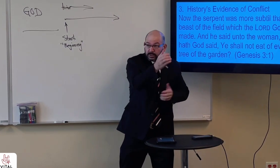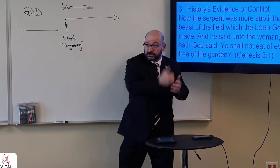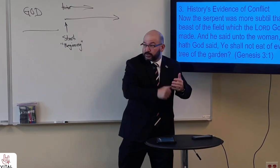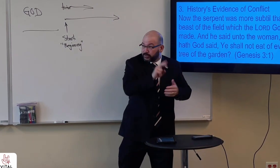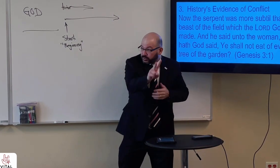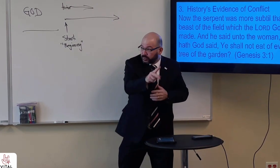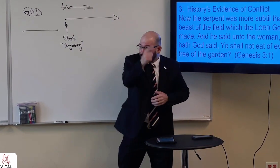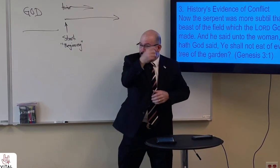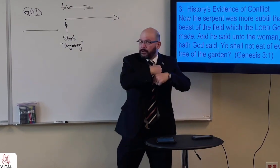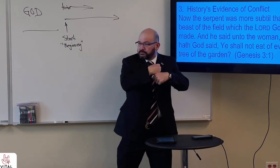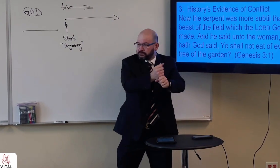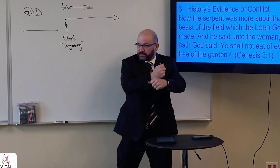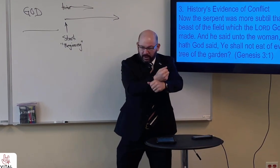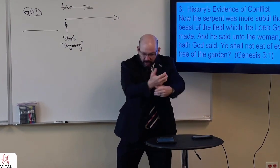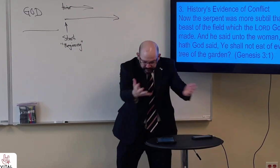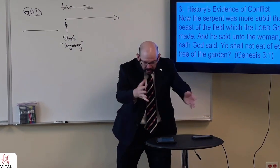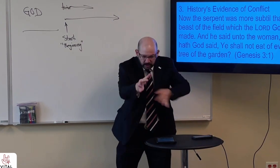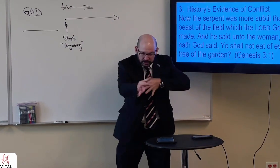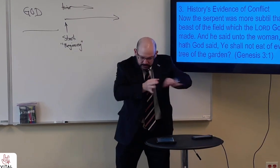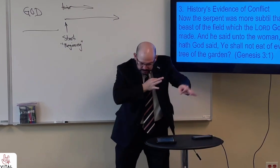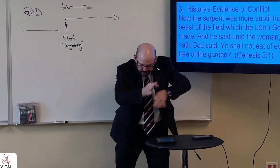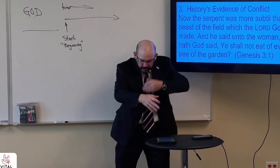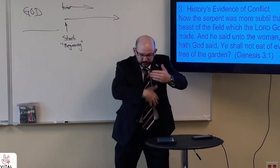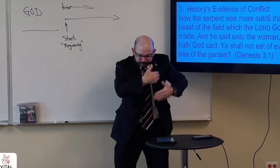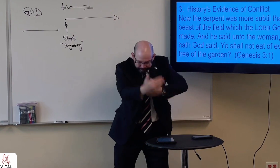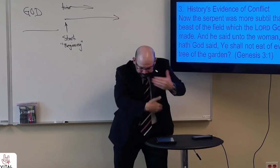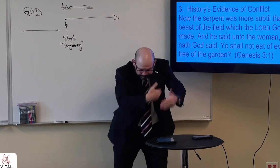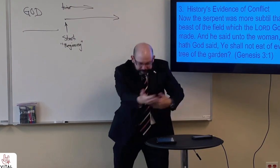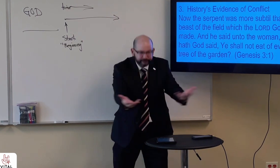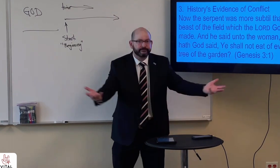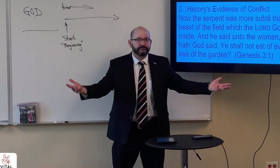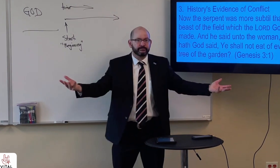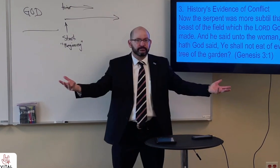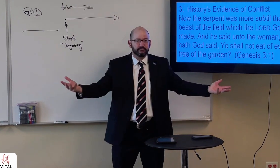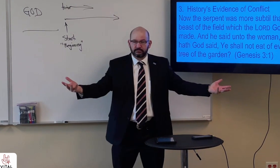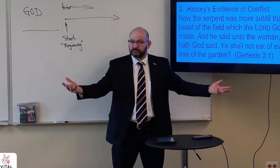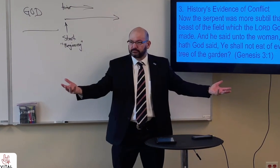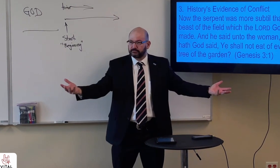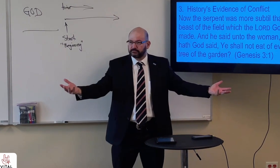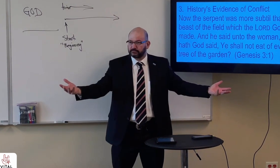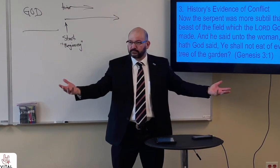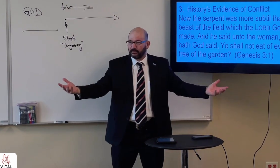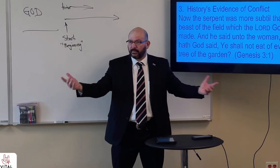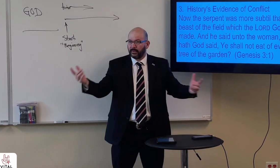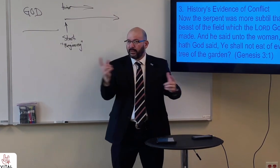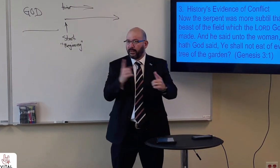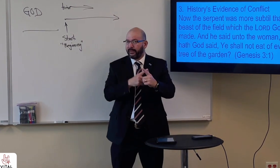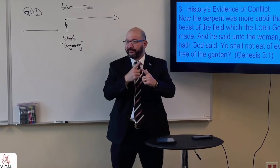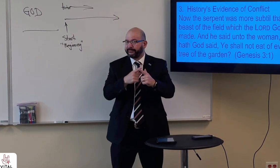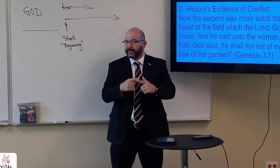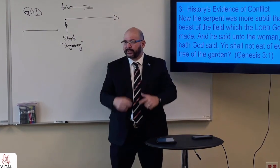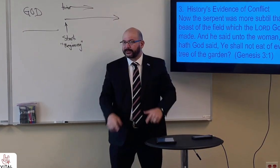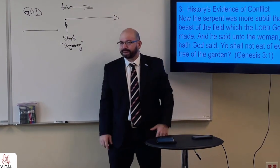Remember, we talked about chapter 1 and chapter 2, and God explains how everything was created. And then,